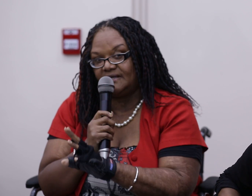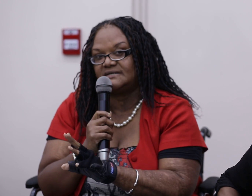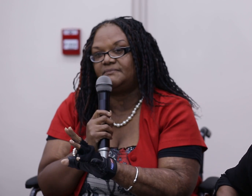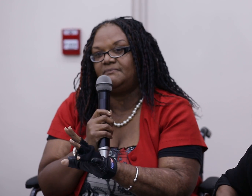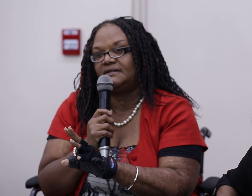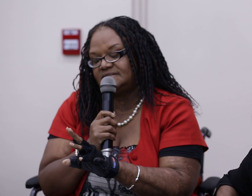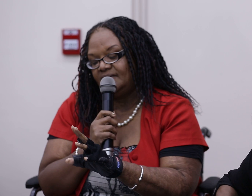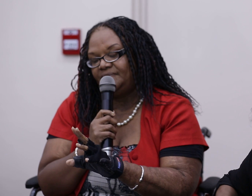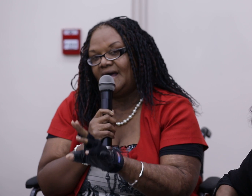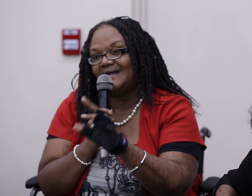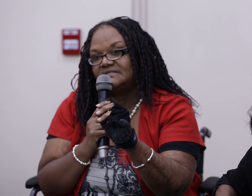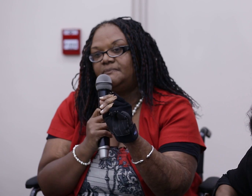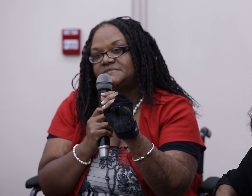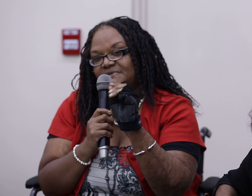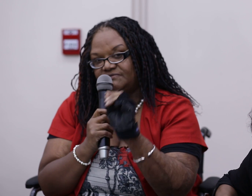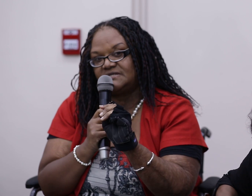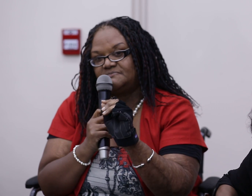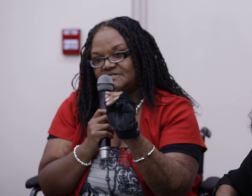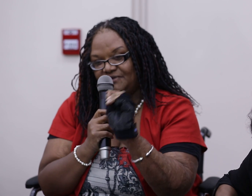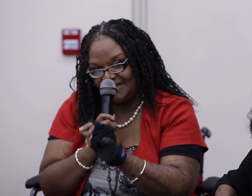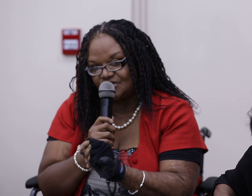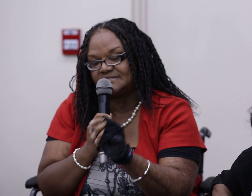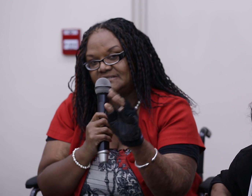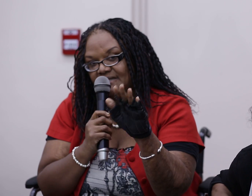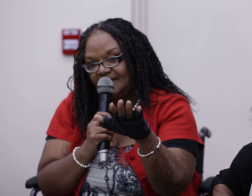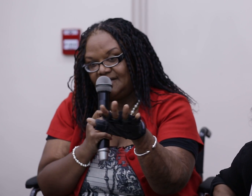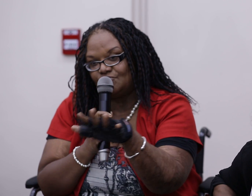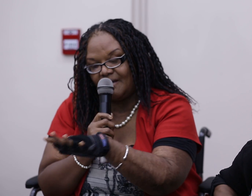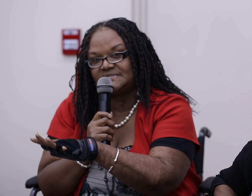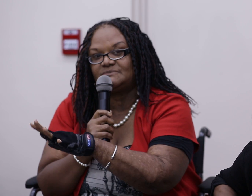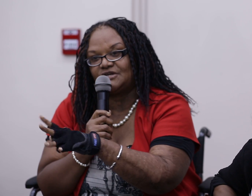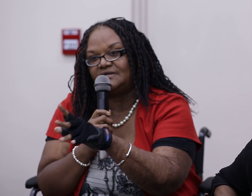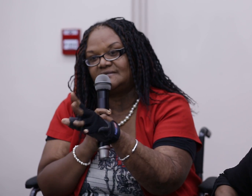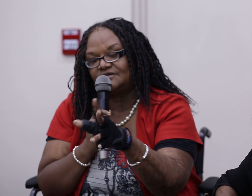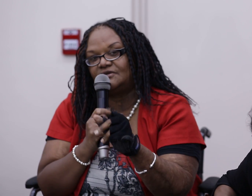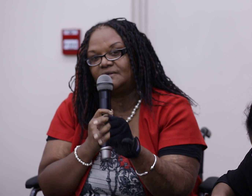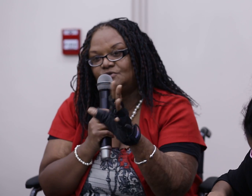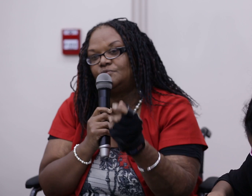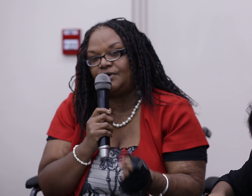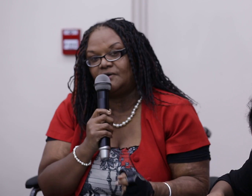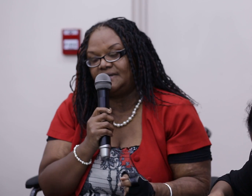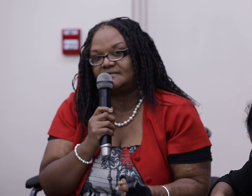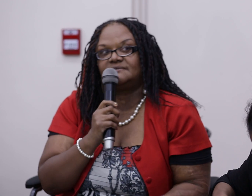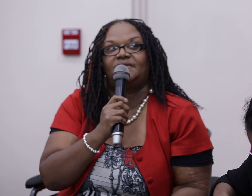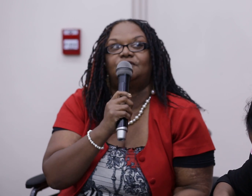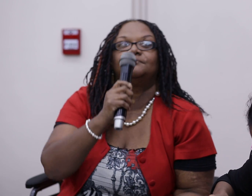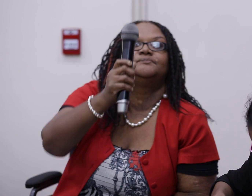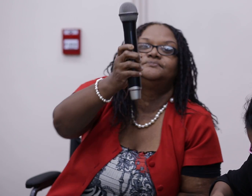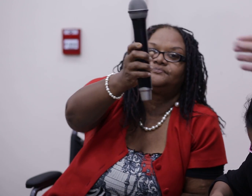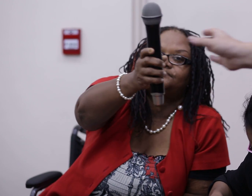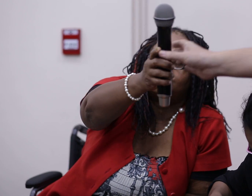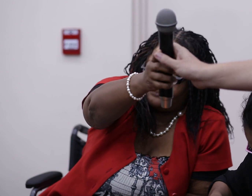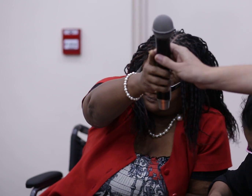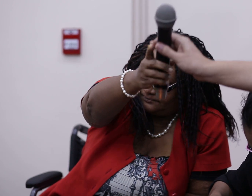new buildings that are being built and to the specific specifications, the ramps especially, etc., that we don't break our necks? Thank